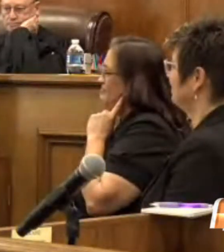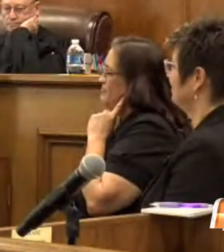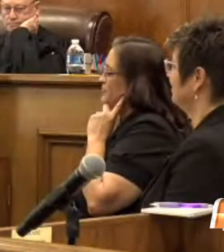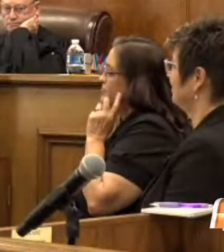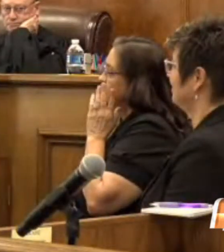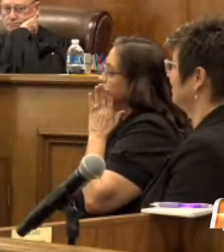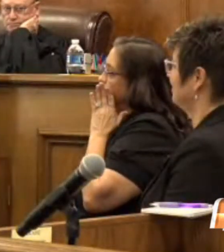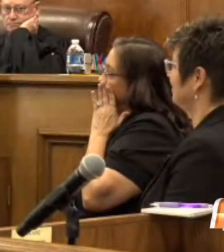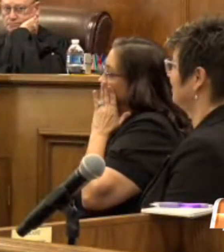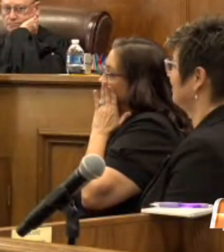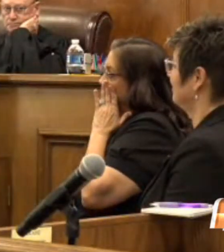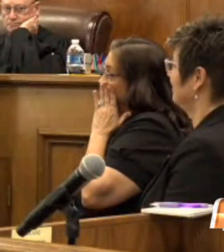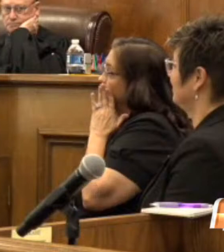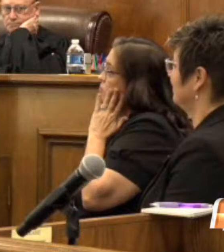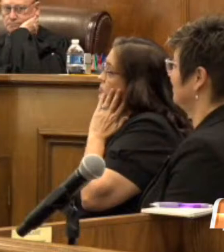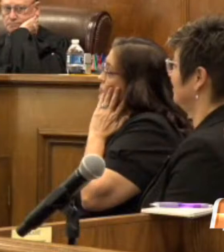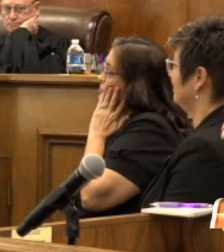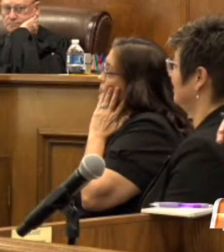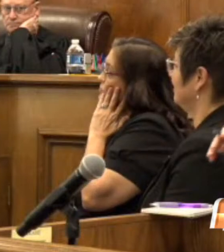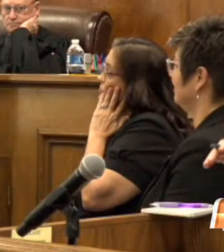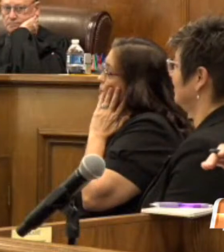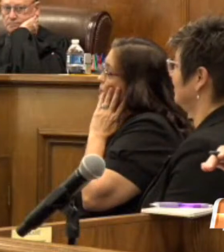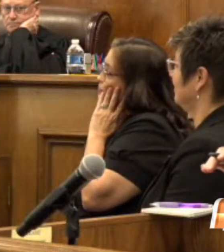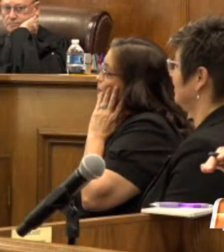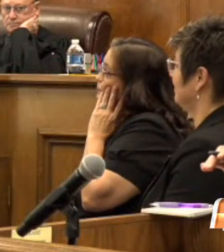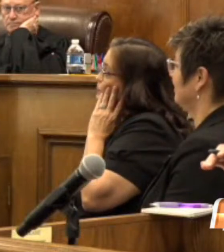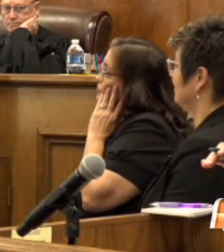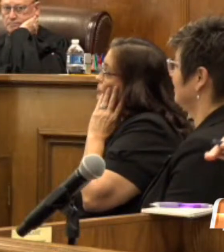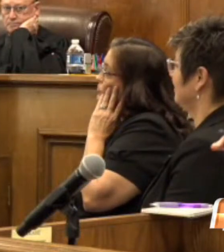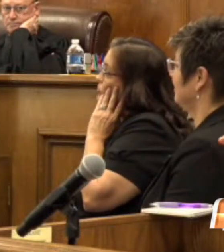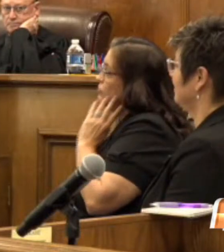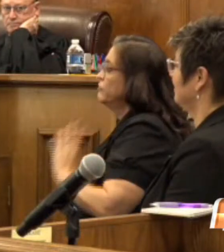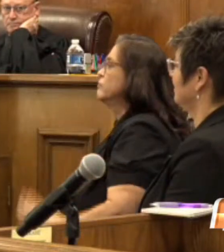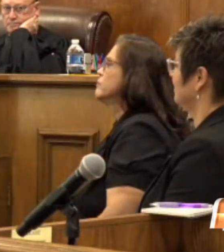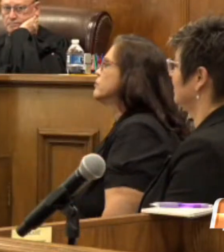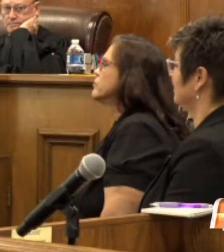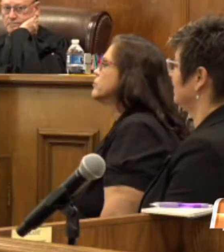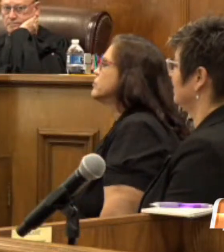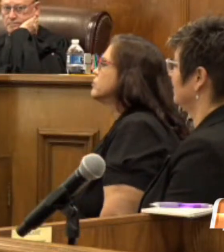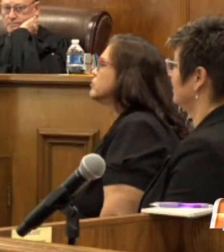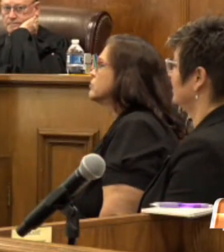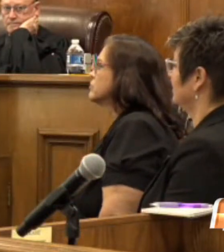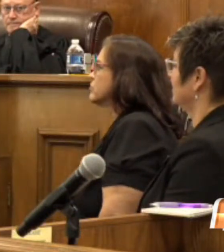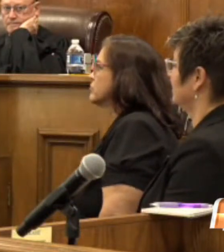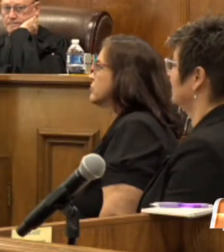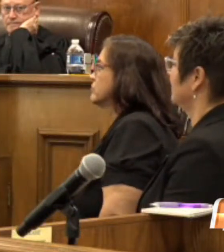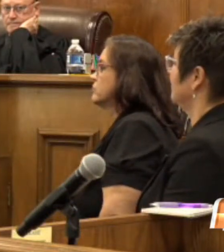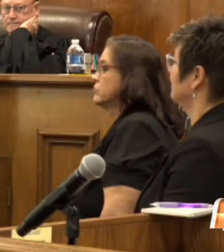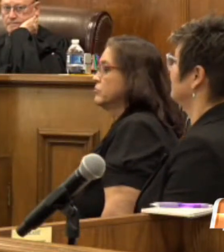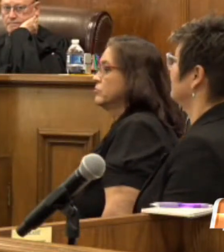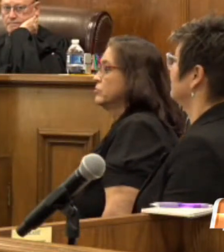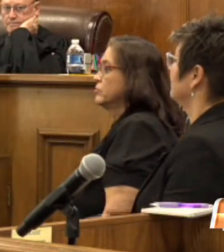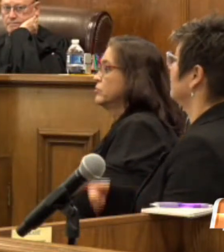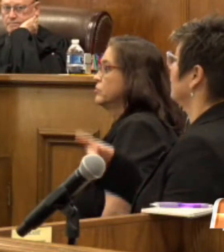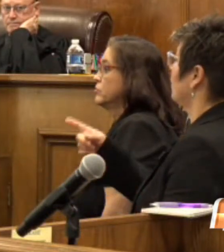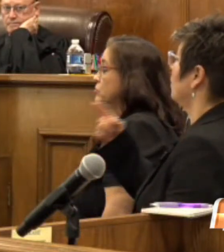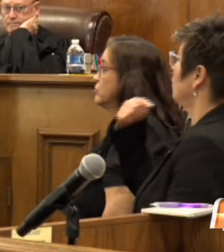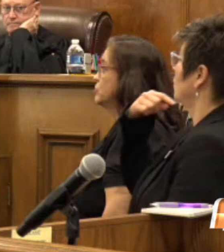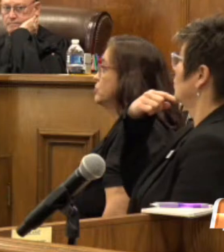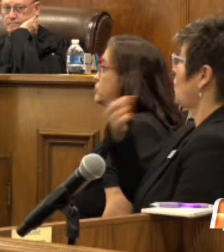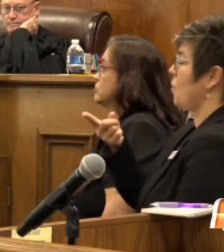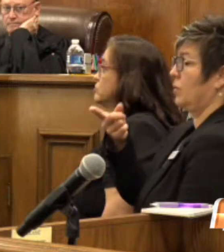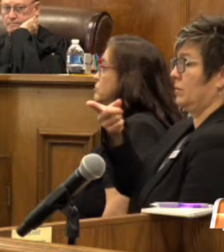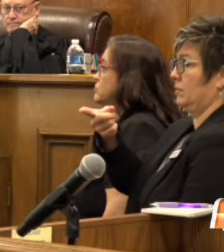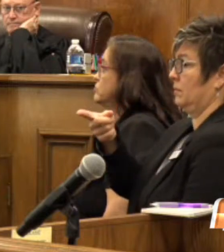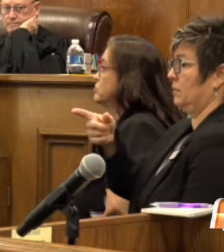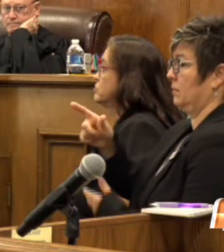You indicated to Ms. Matheson that you were never able to speak to Tom Ford.